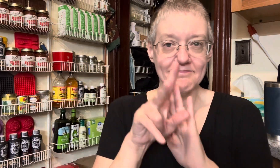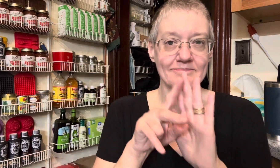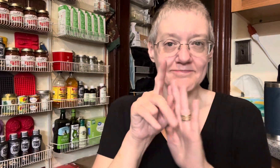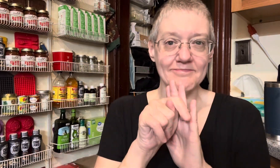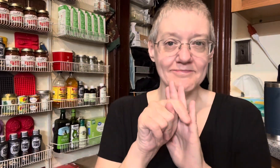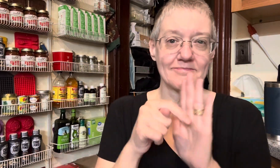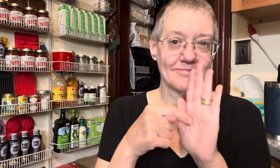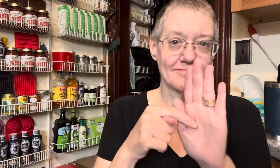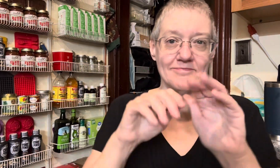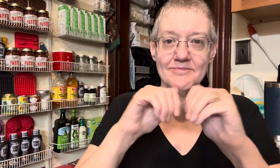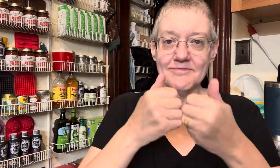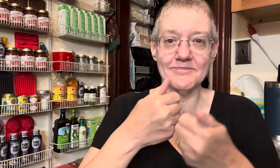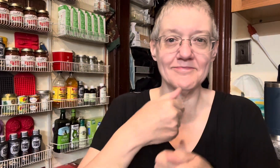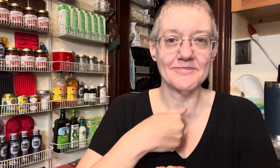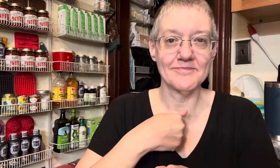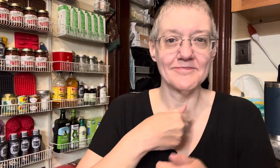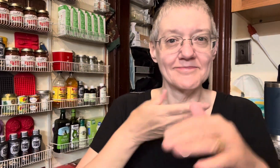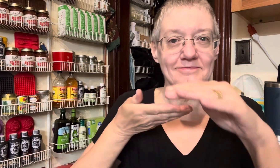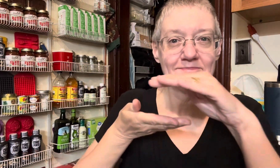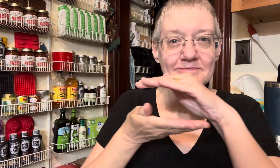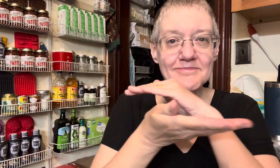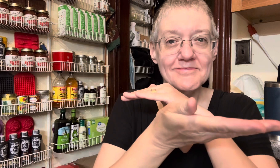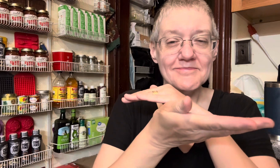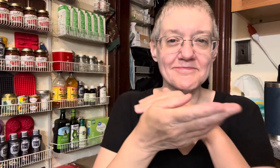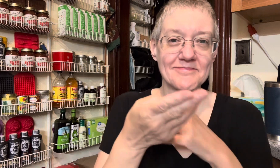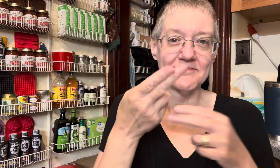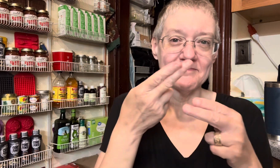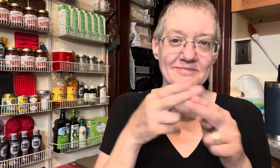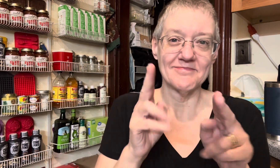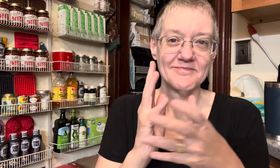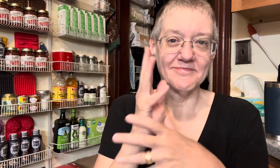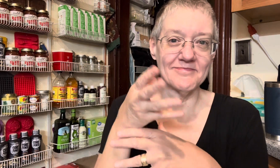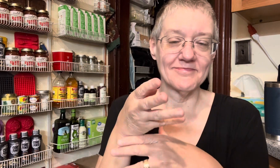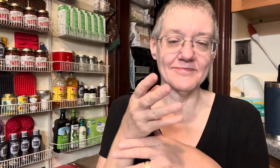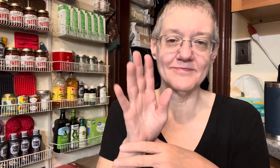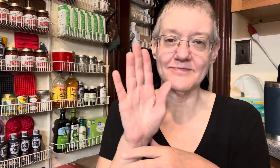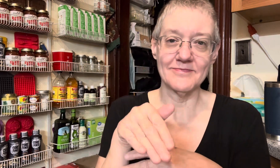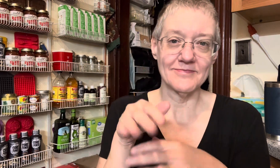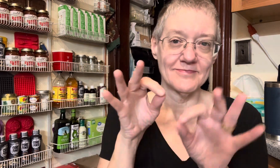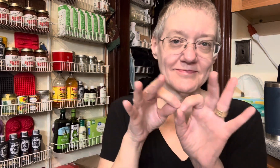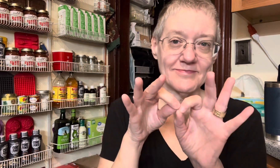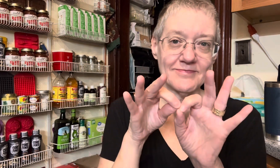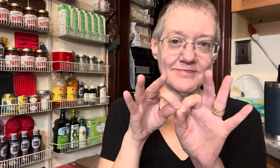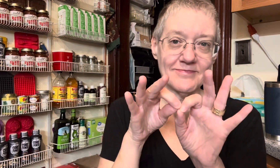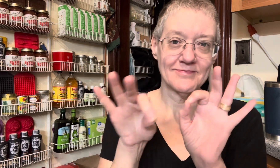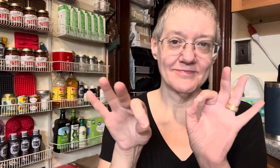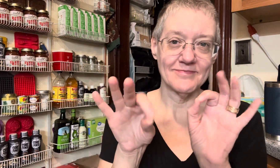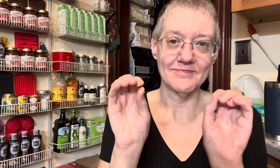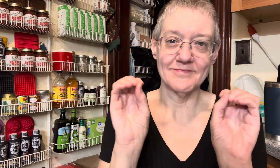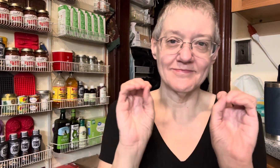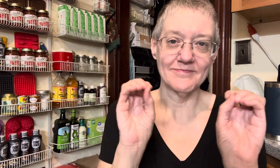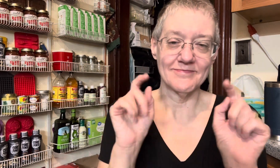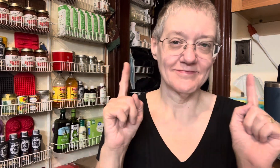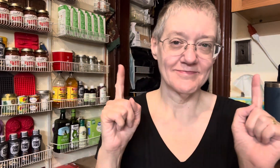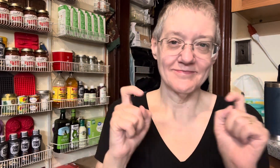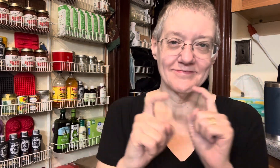I already have a video showing how I roast the eggplant. It's really simple,